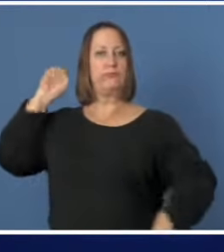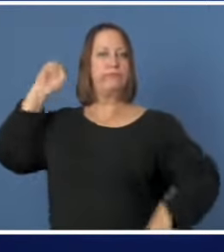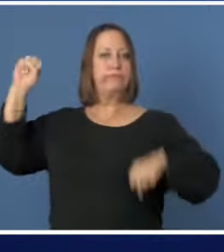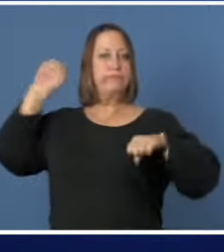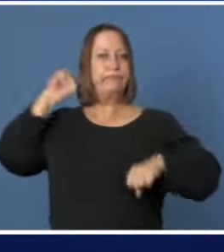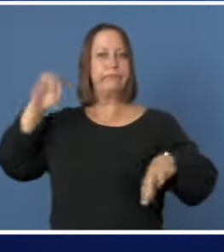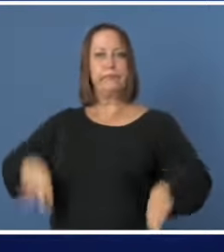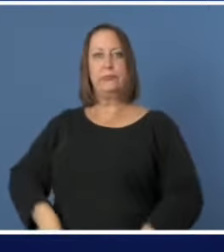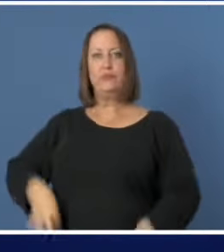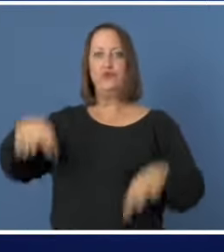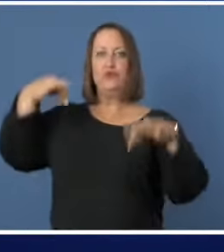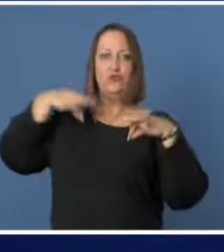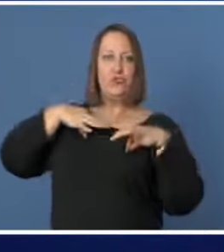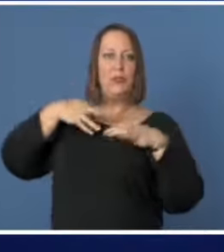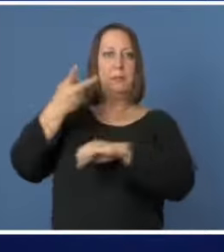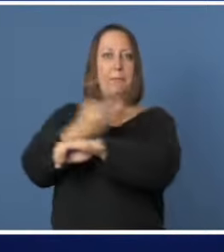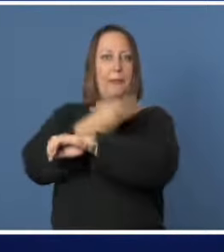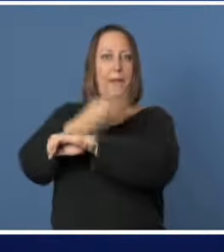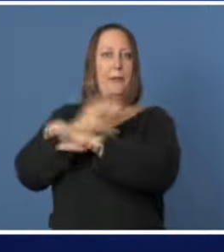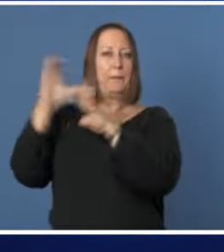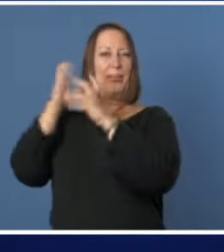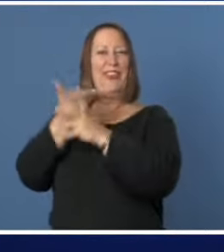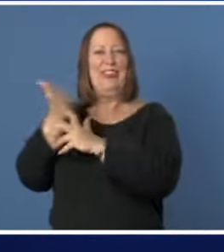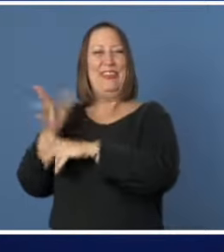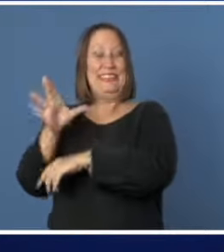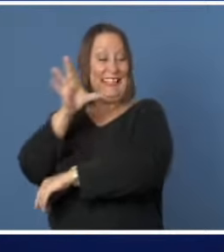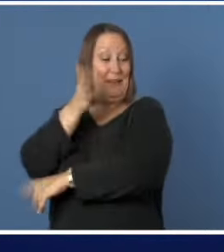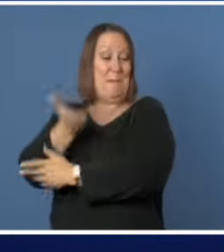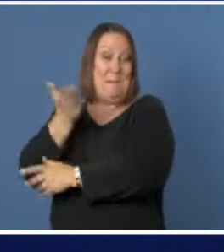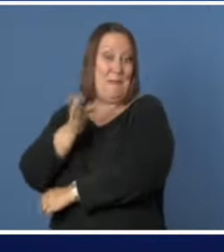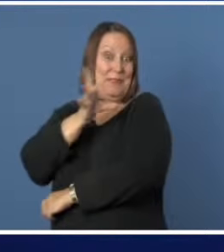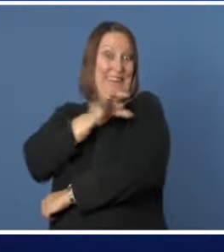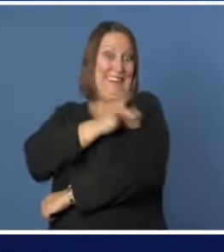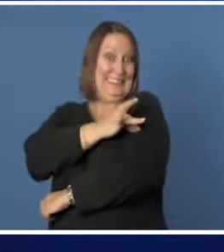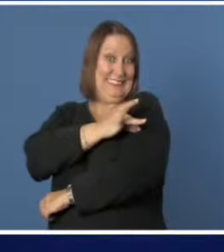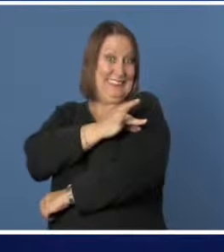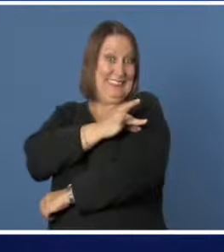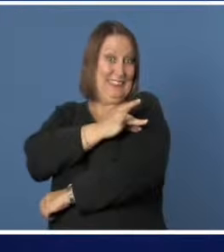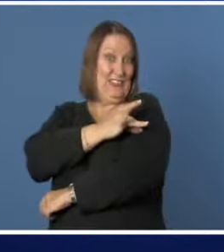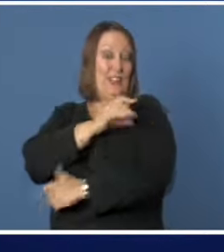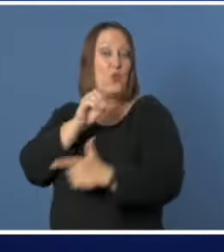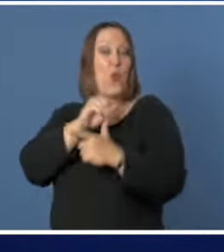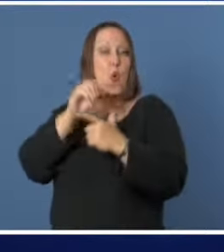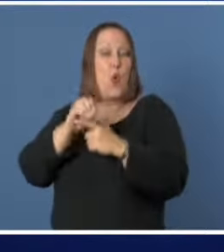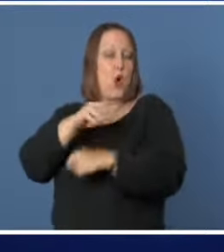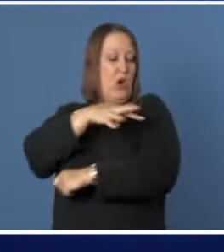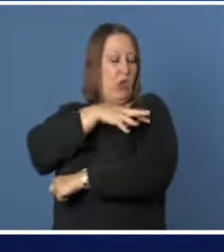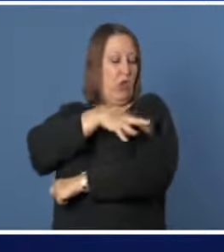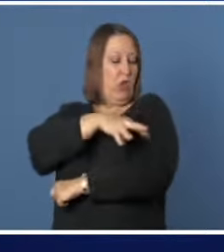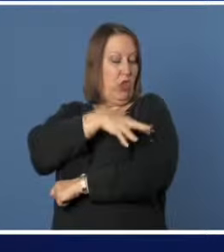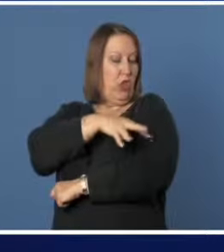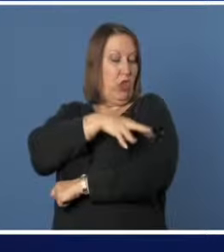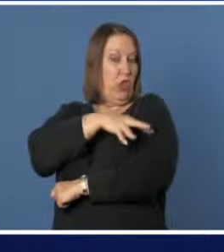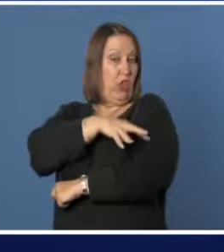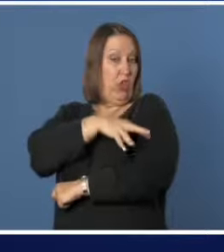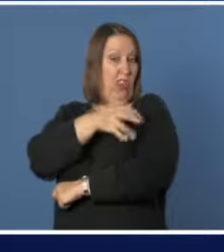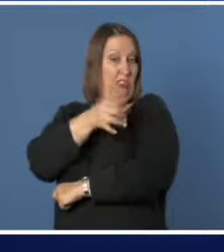other items that may have come in direct contact with the vaccinated area